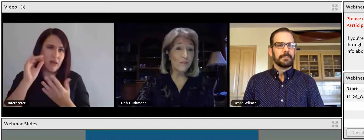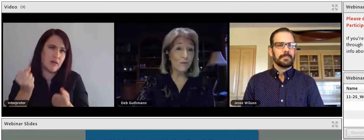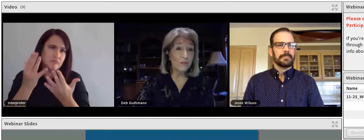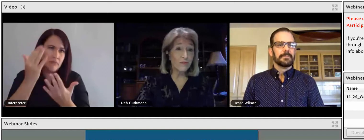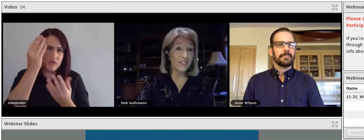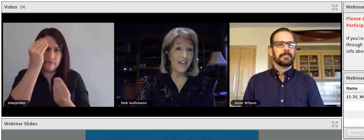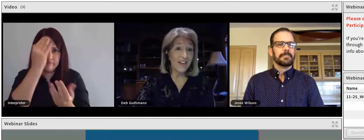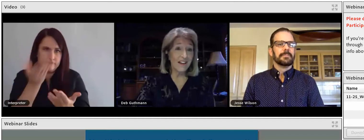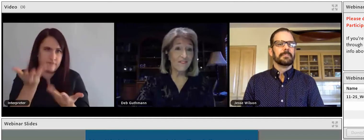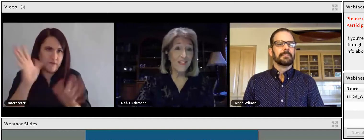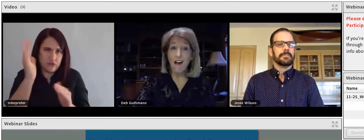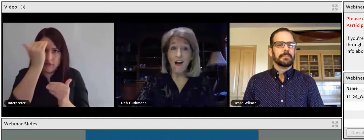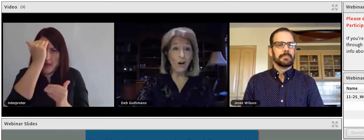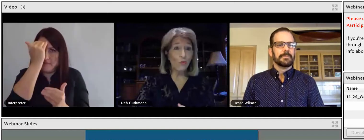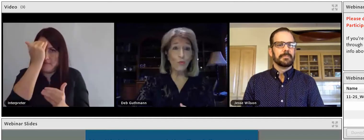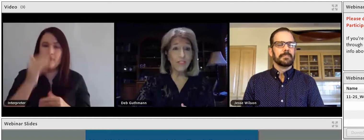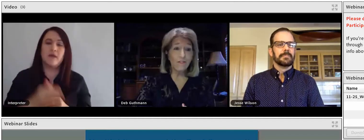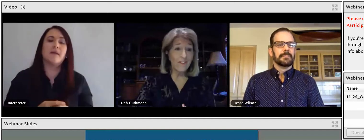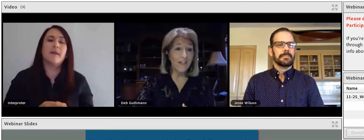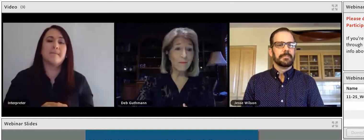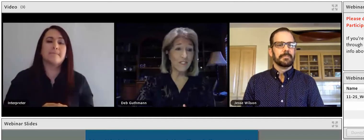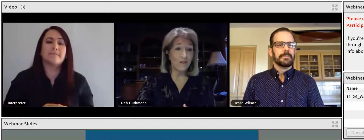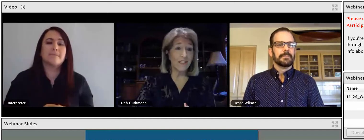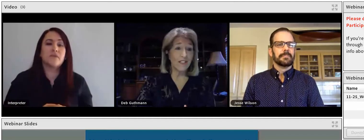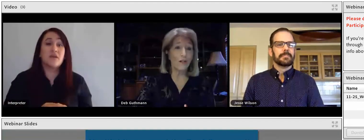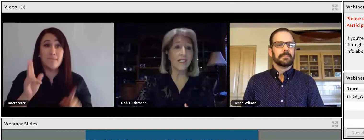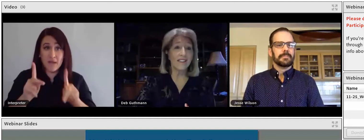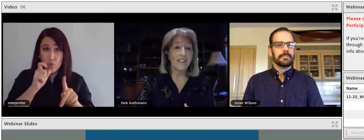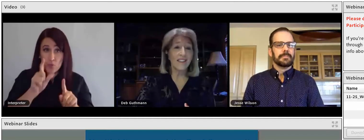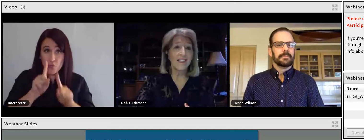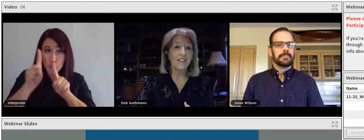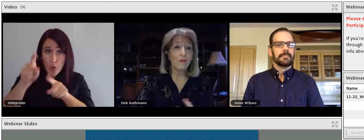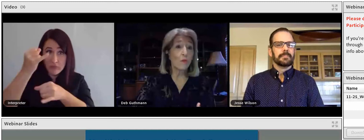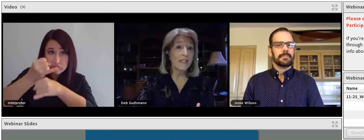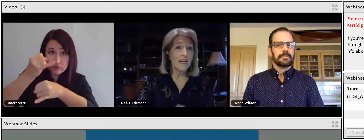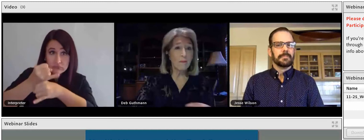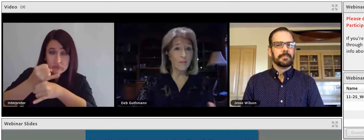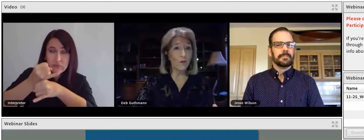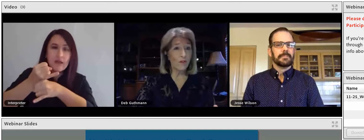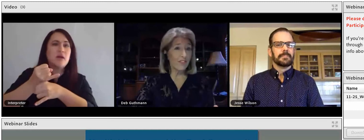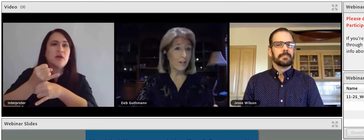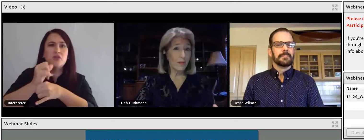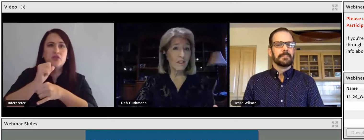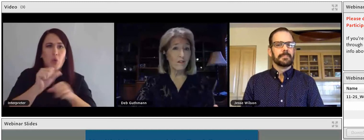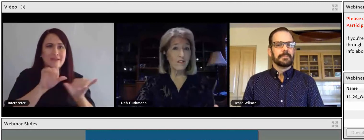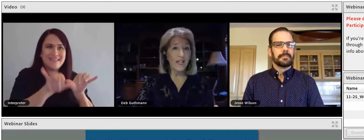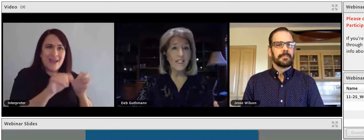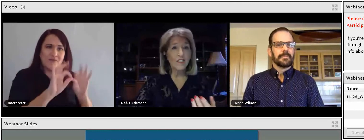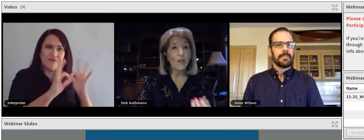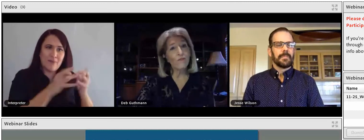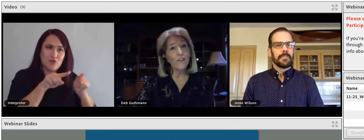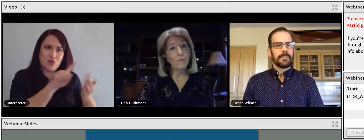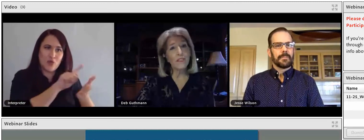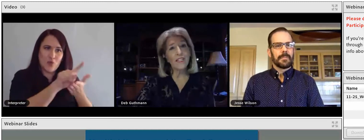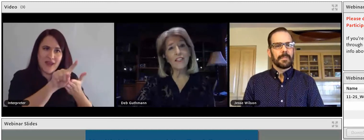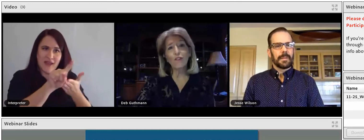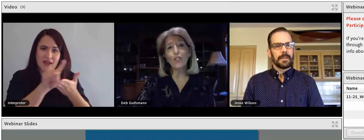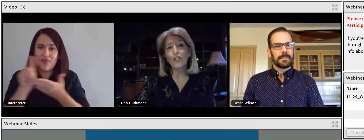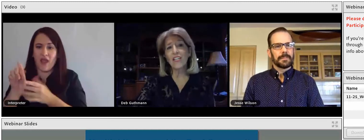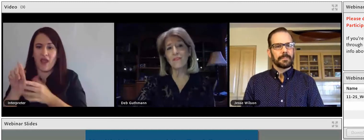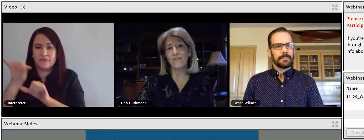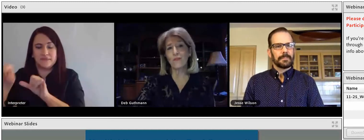who go to schools for the deaf aren't with their family during the week time. They're with their peers. And so